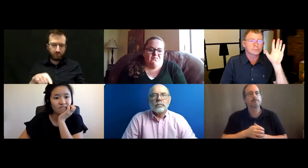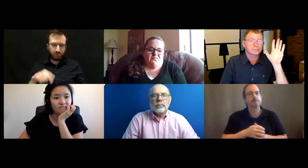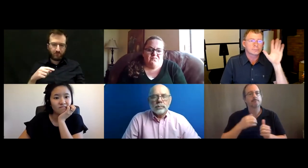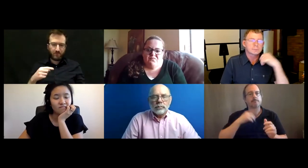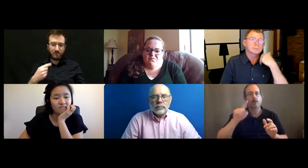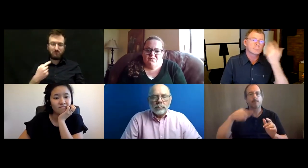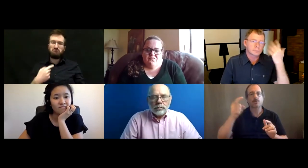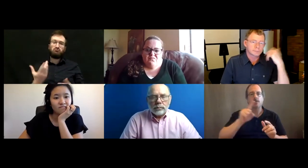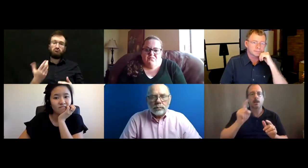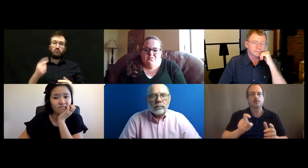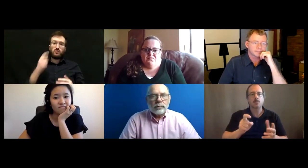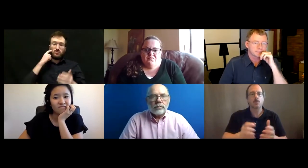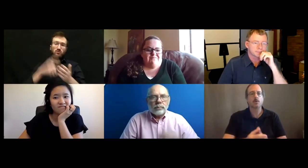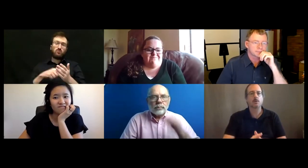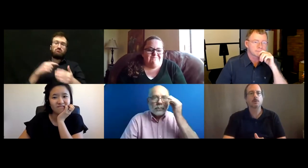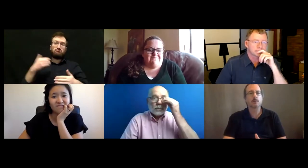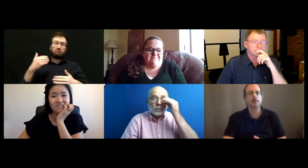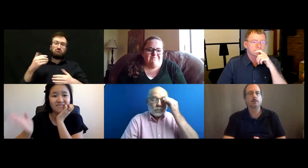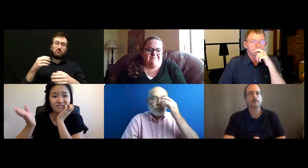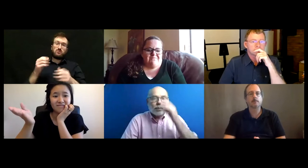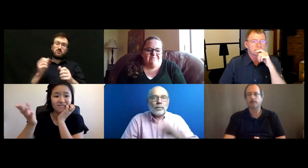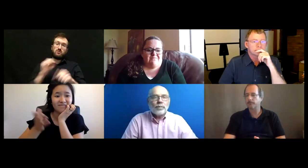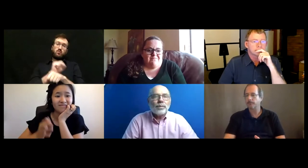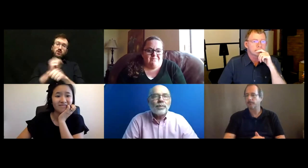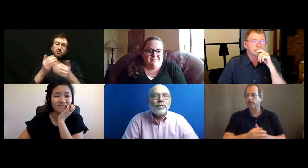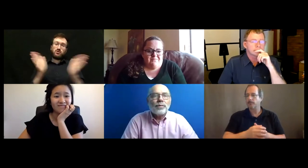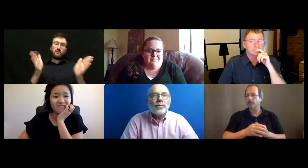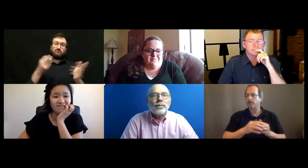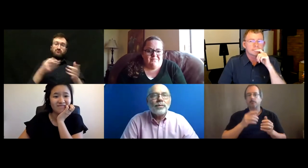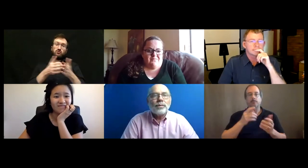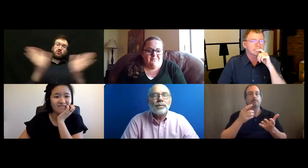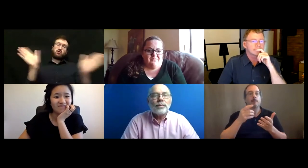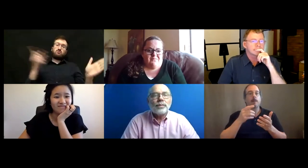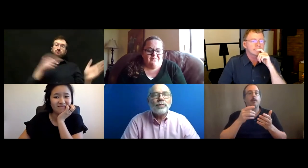change. So I'm going to pose our next question.